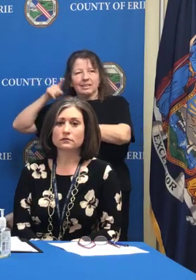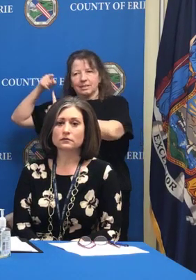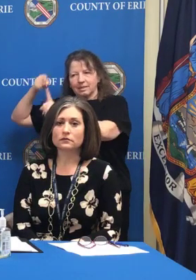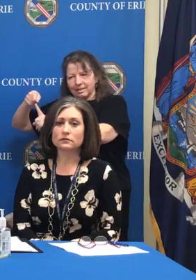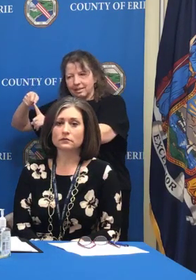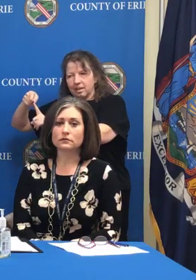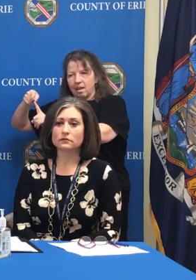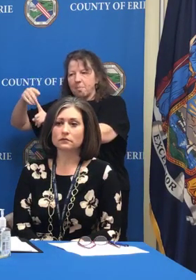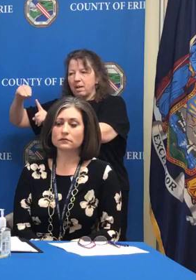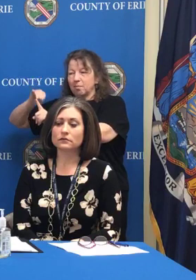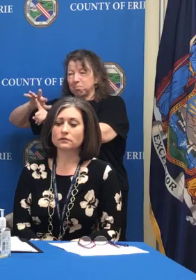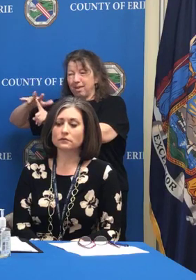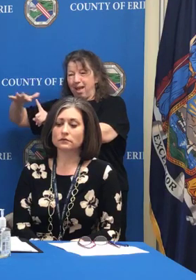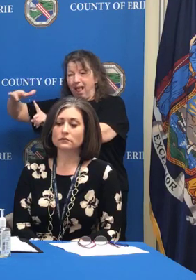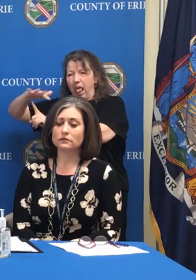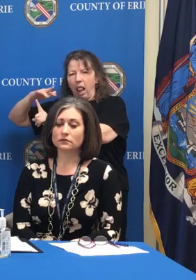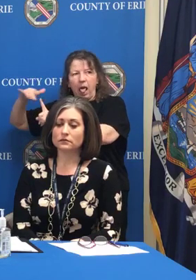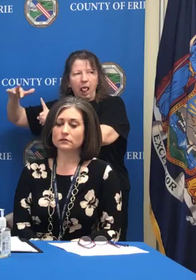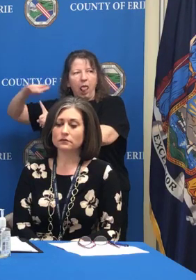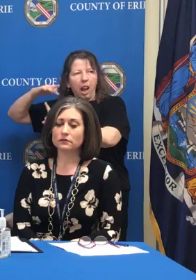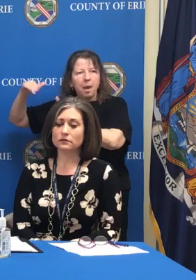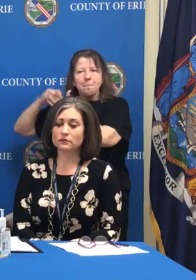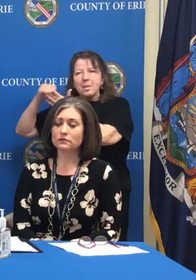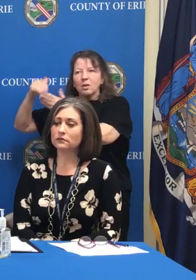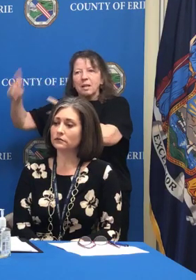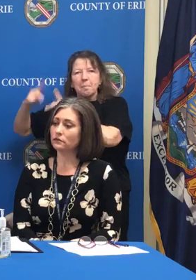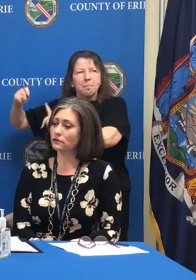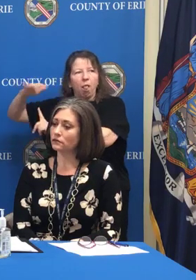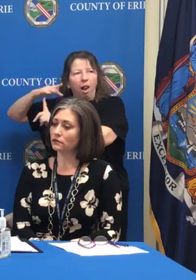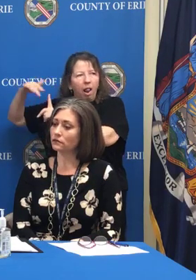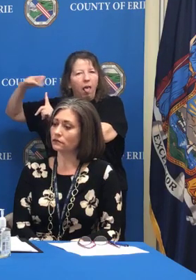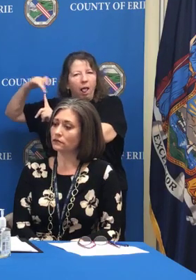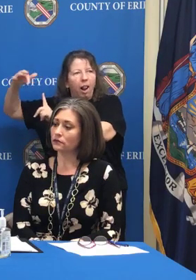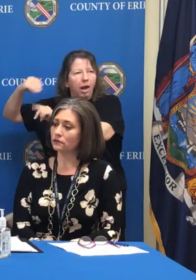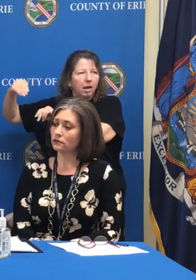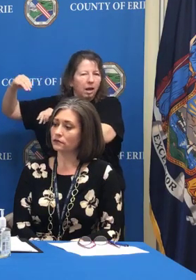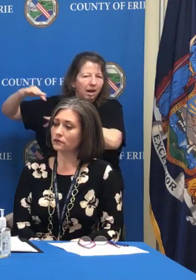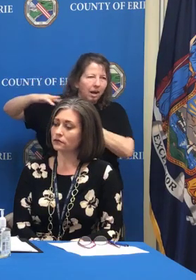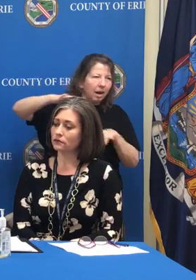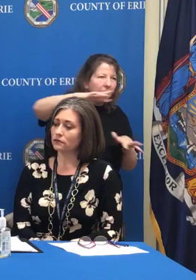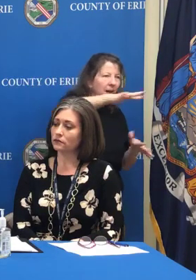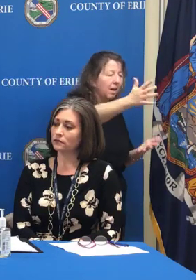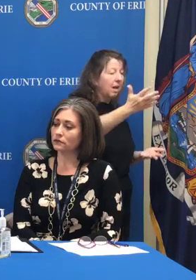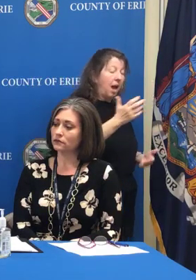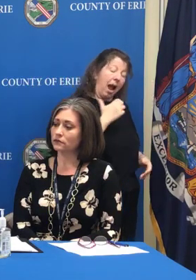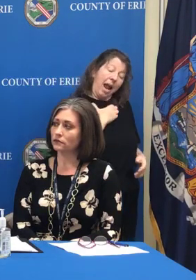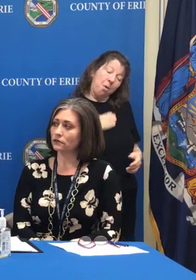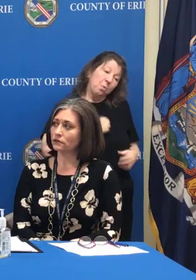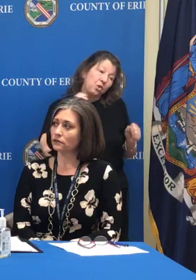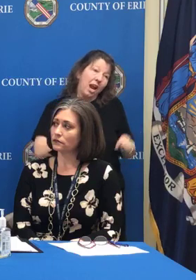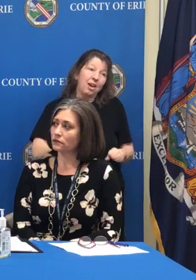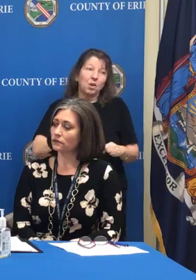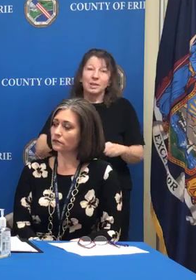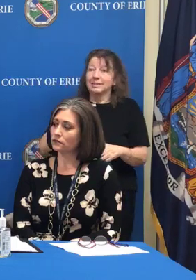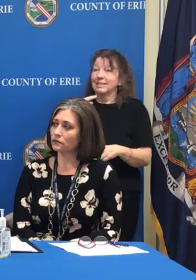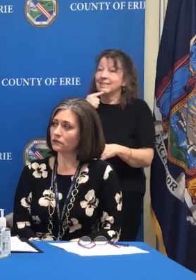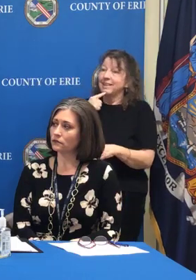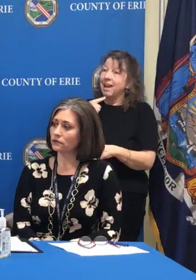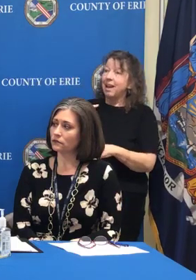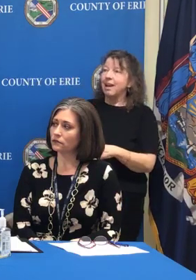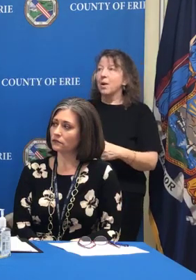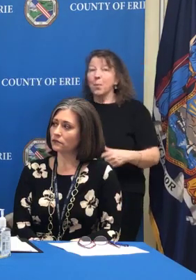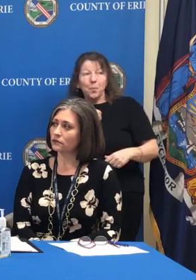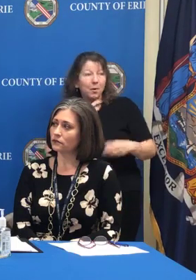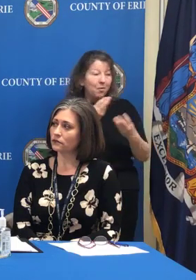portions of New York City. So I wish I could give better answer. I'm very disappointed in the federal response, like many